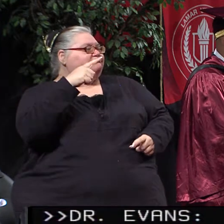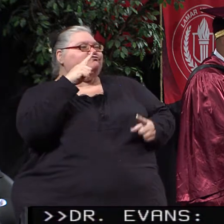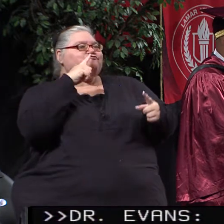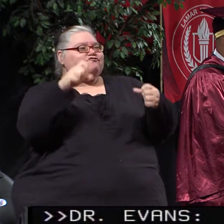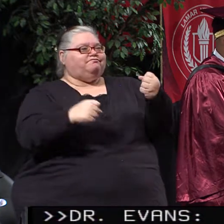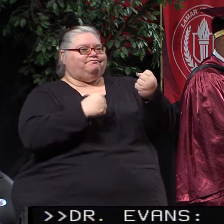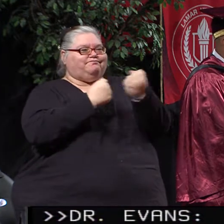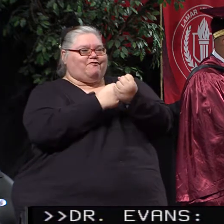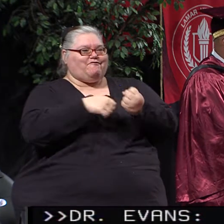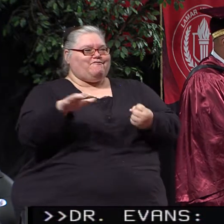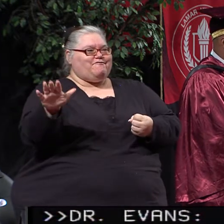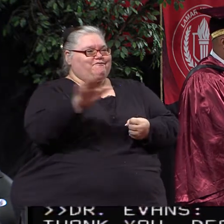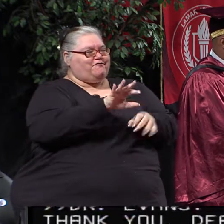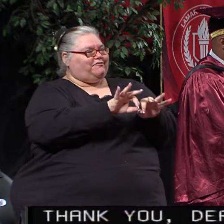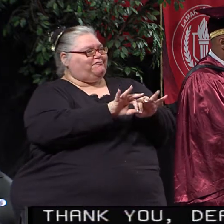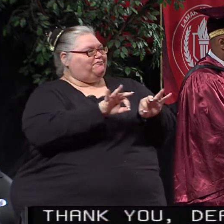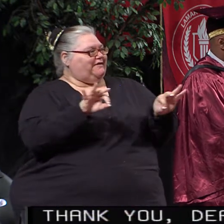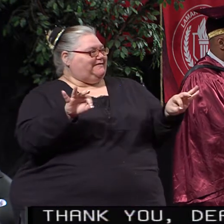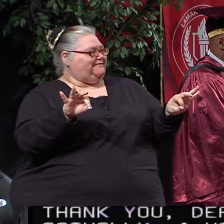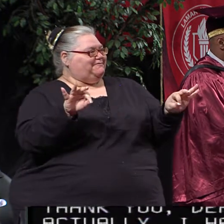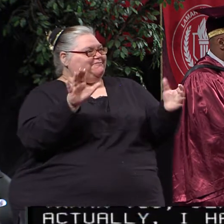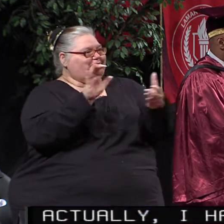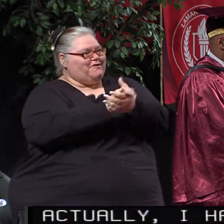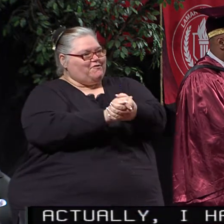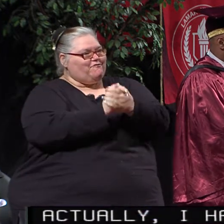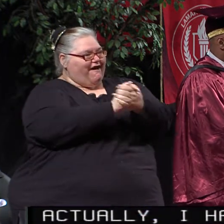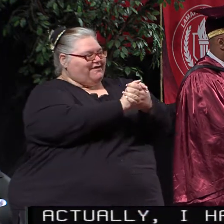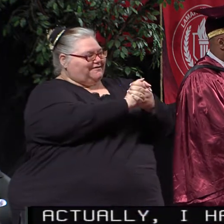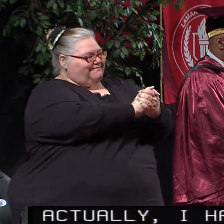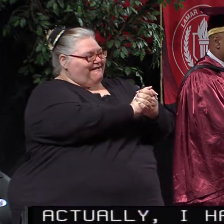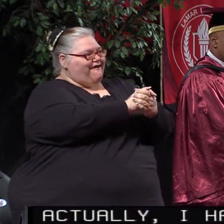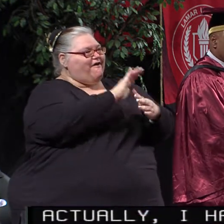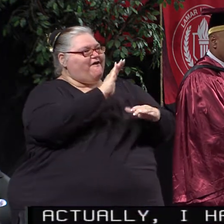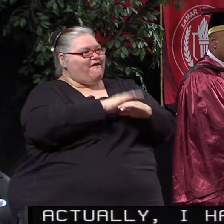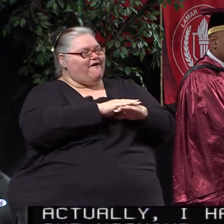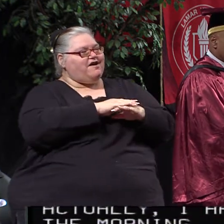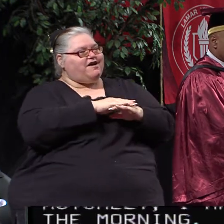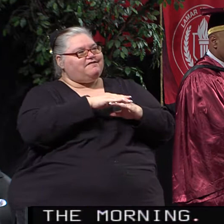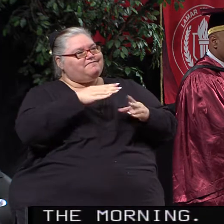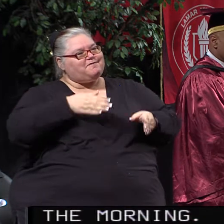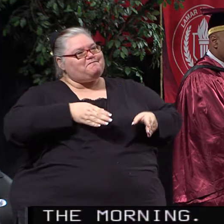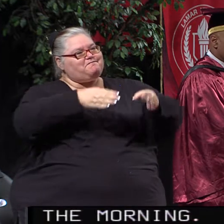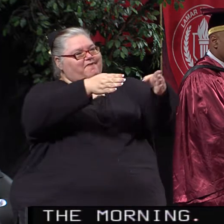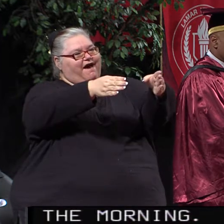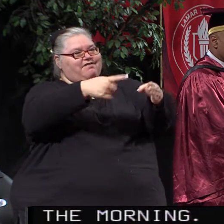confer your degree. Congratulations to all of you on a path that